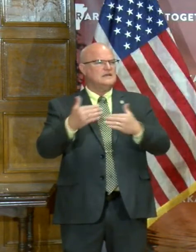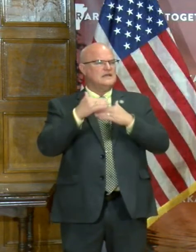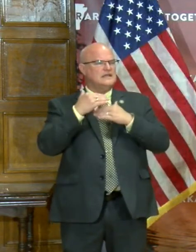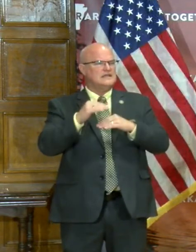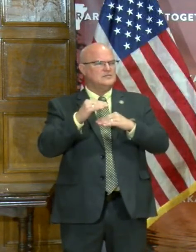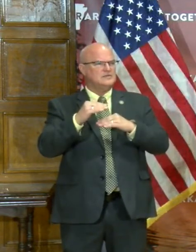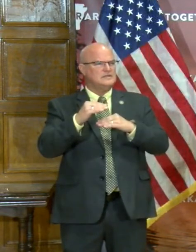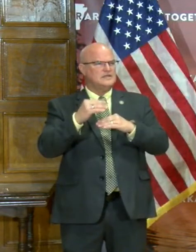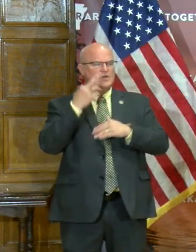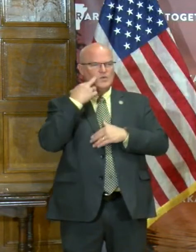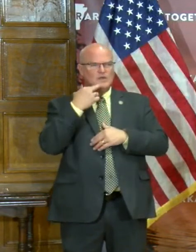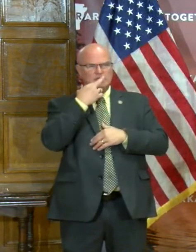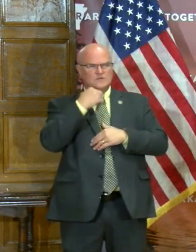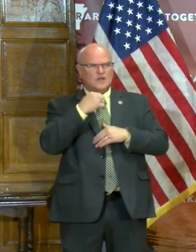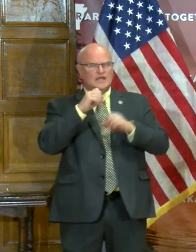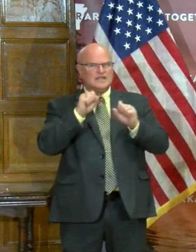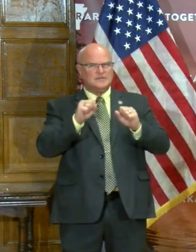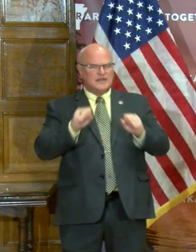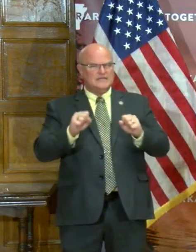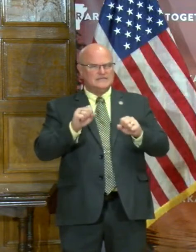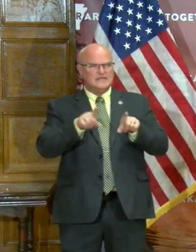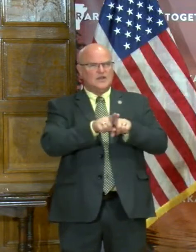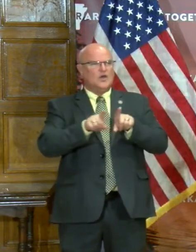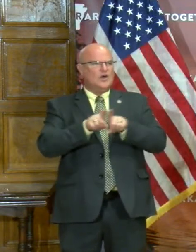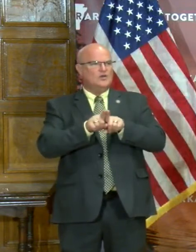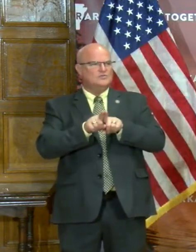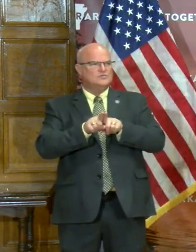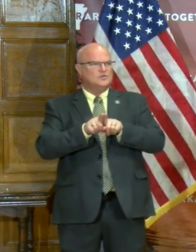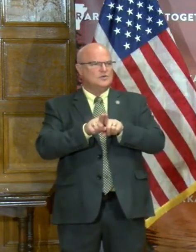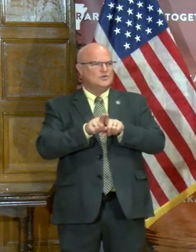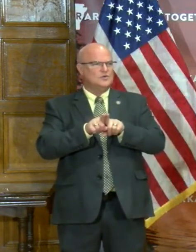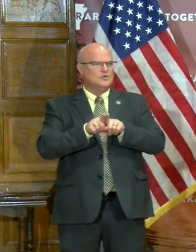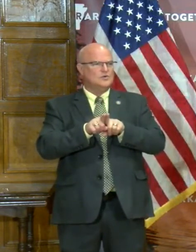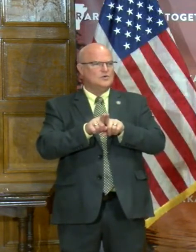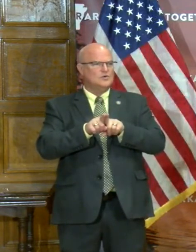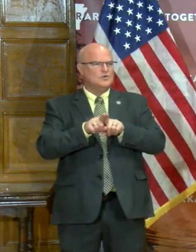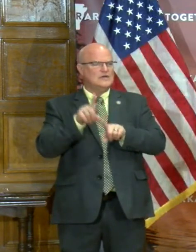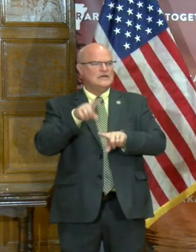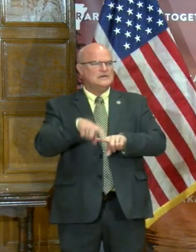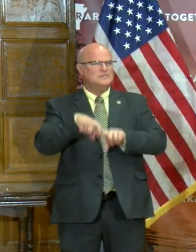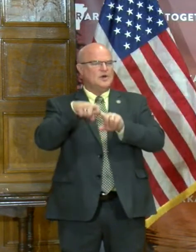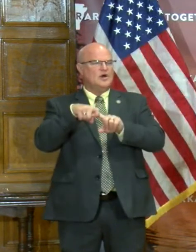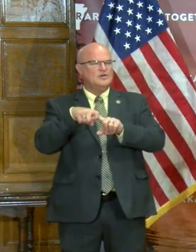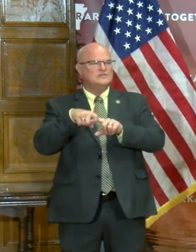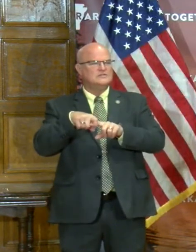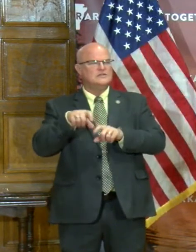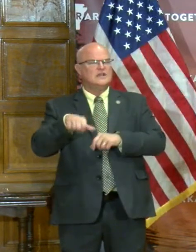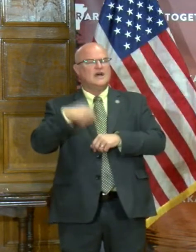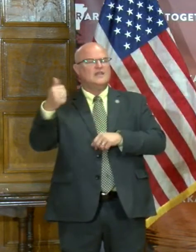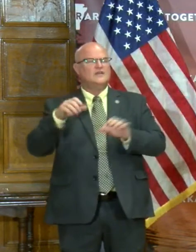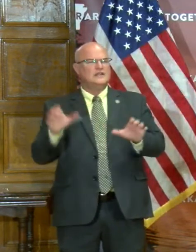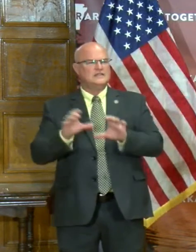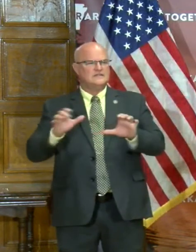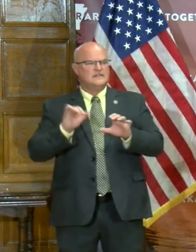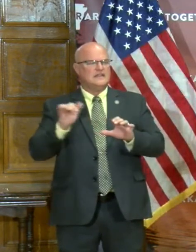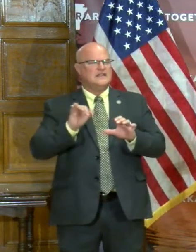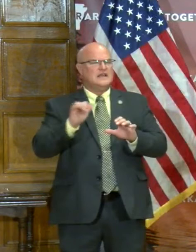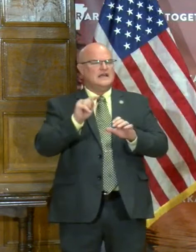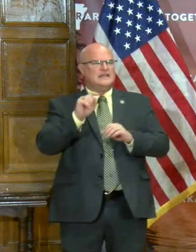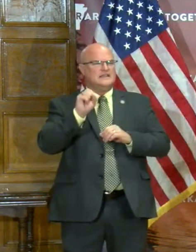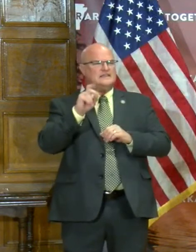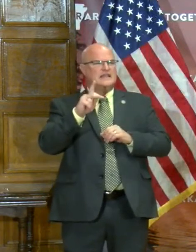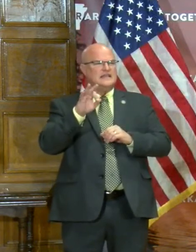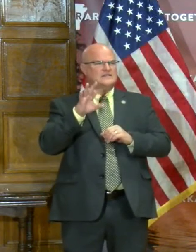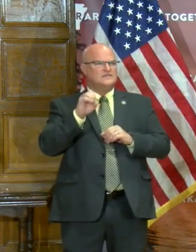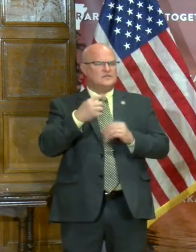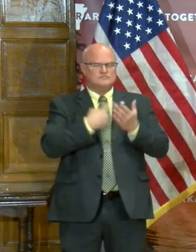limiting restaurant capacity and also a pause on extracurricular activities. Just wondering, like in the task force, if that's